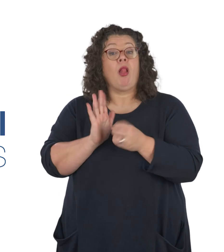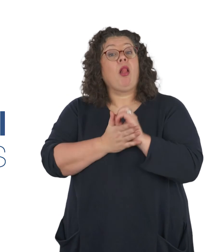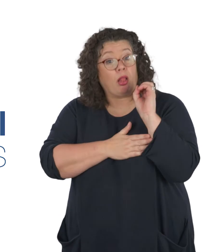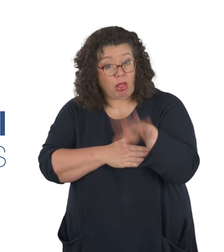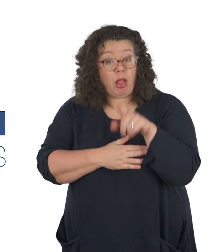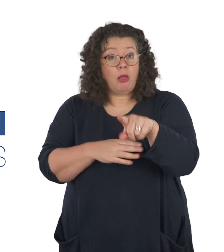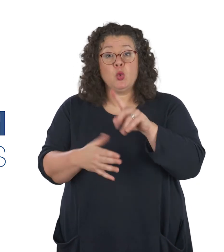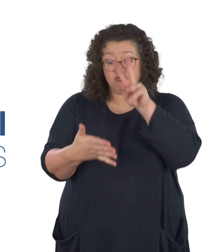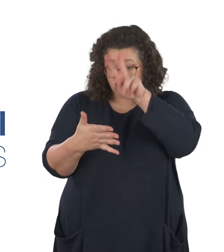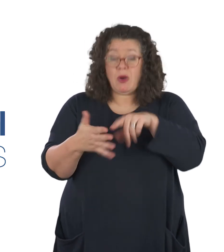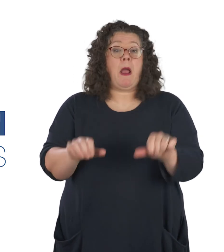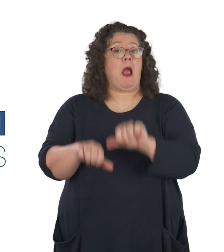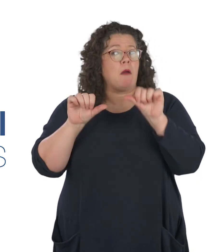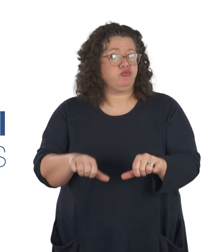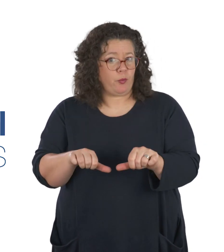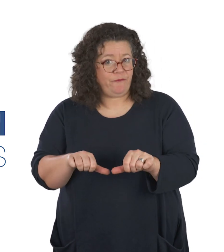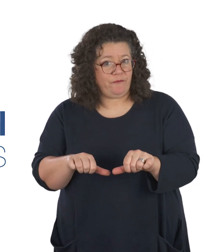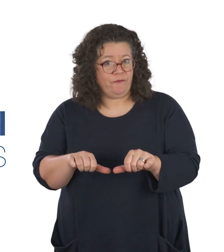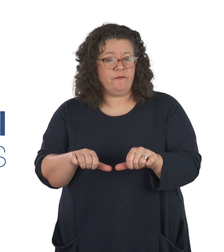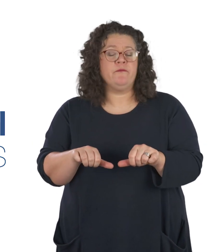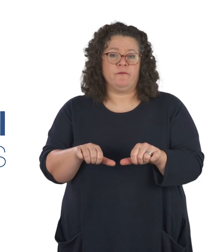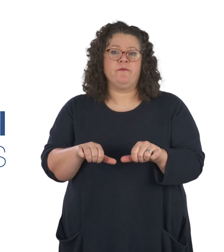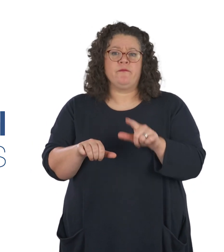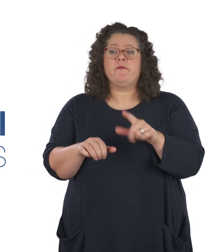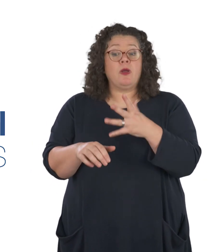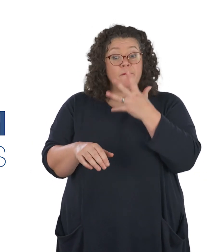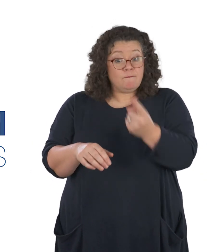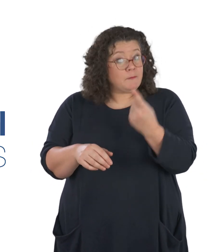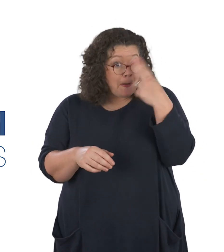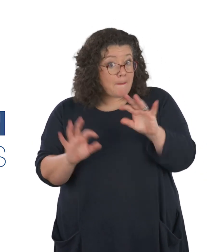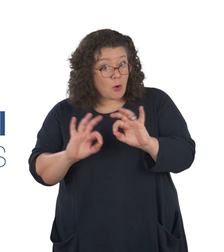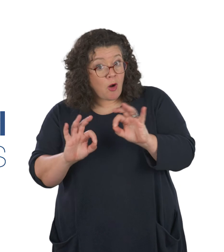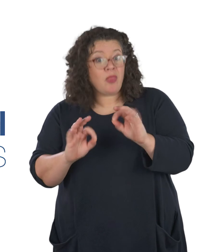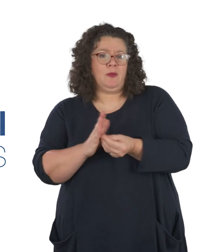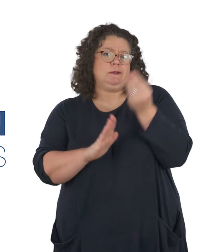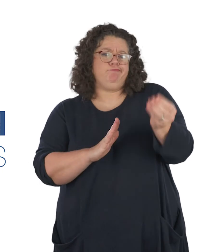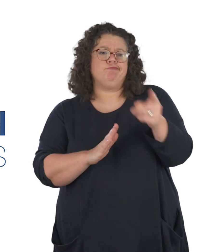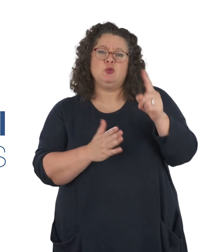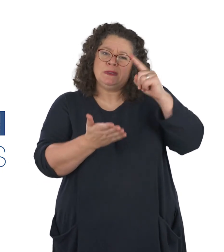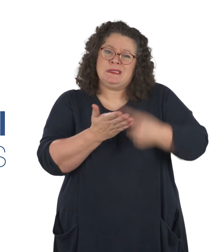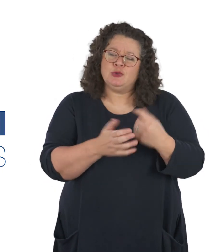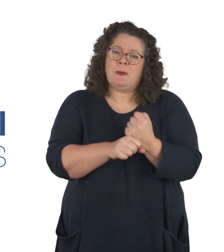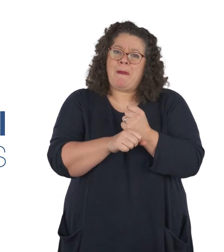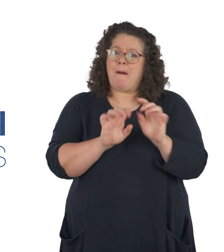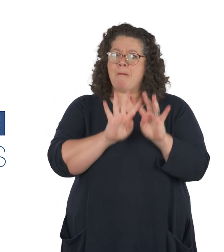the decision-making panel consisting of members with lived experience of disability and of making reasonable adjustments.